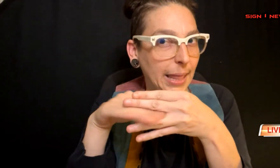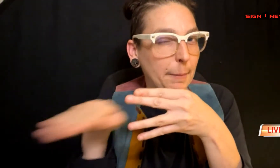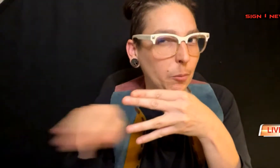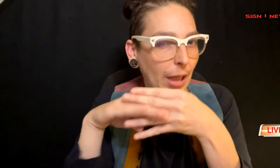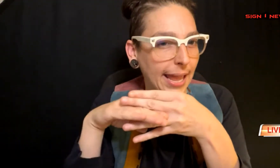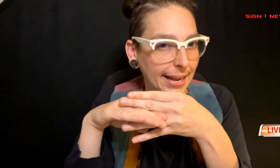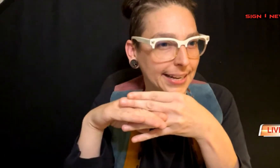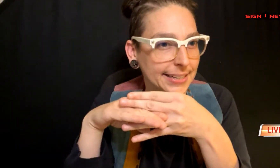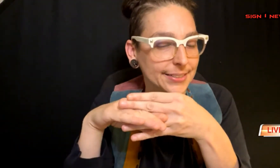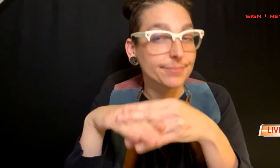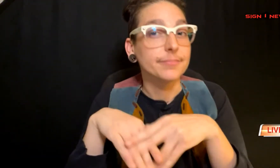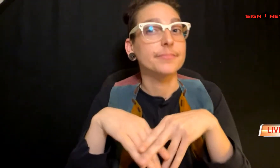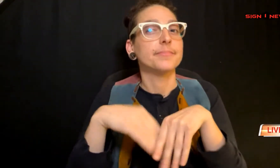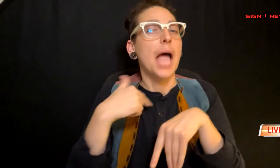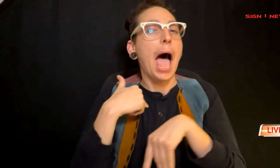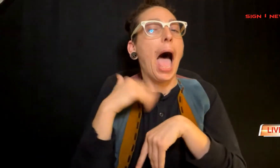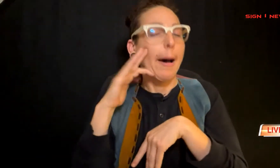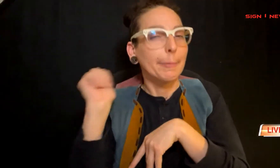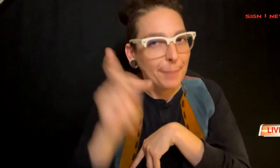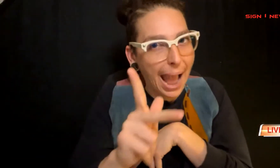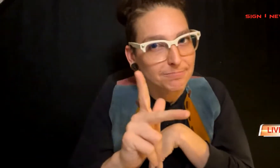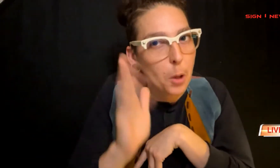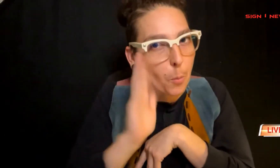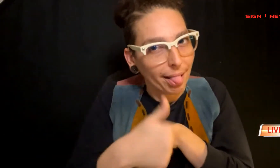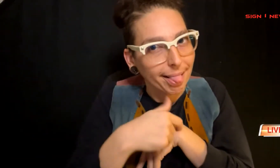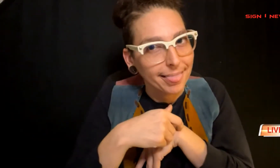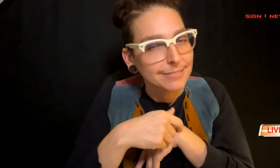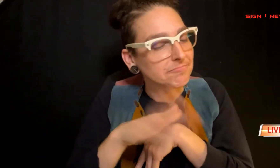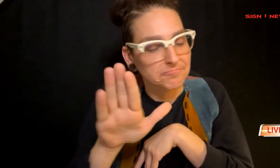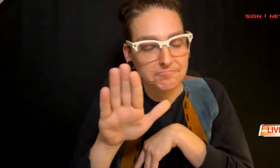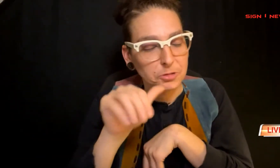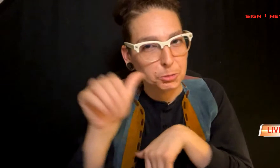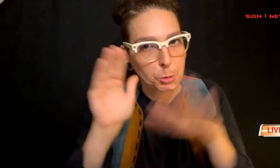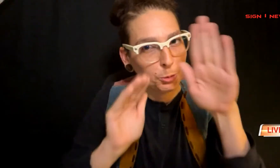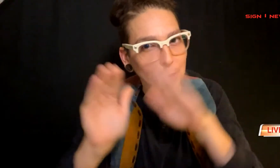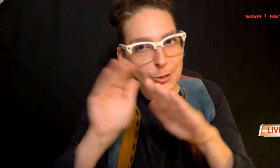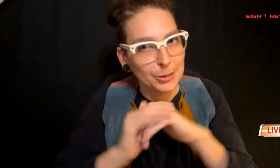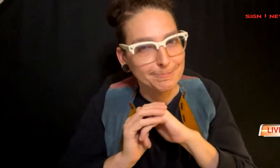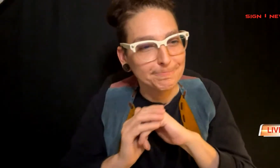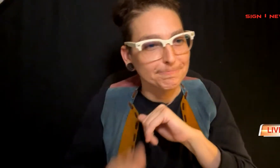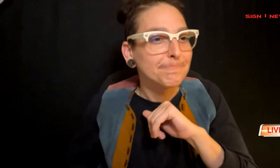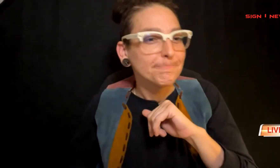break. I'm just on a break. I'll be back. I will. Don't worry.